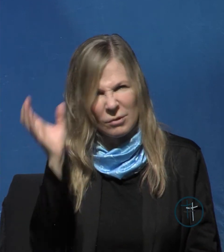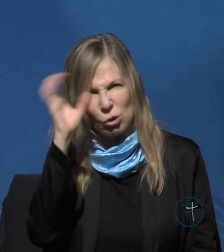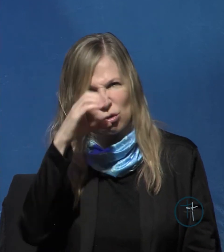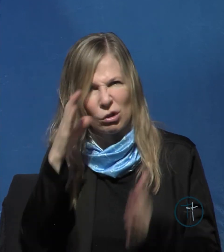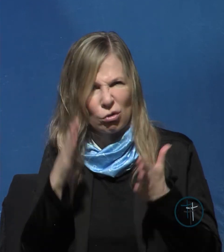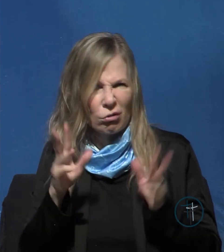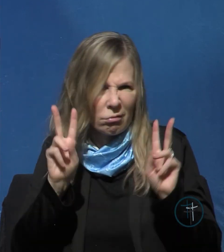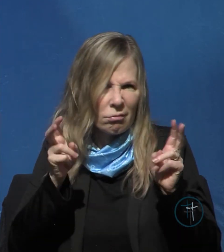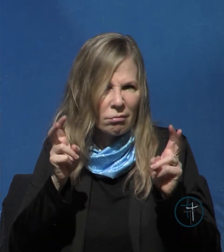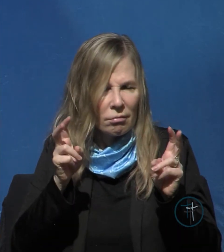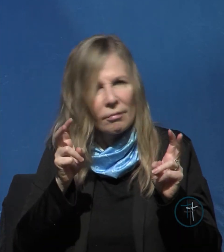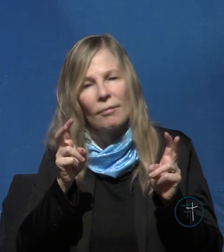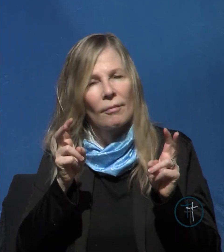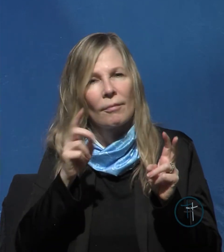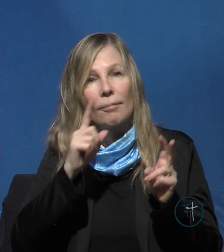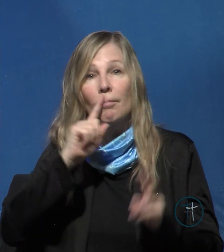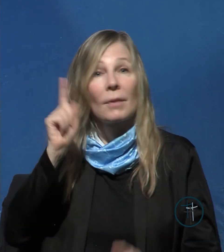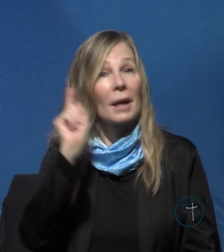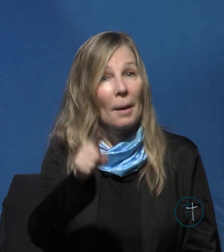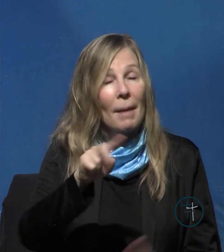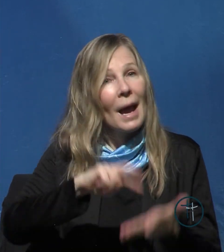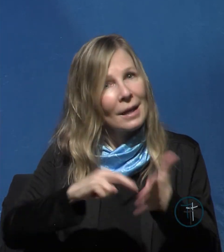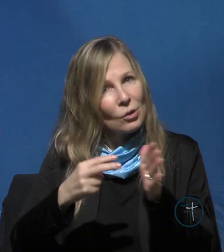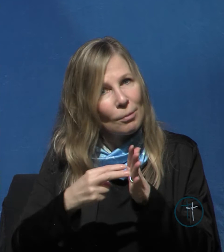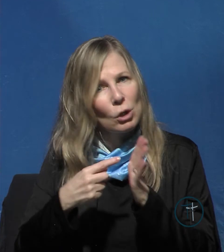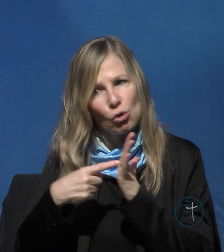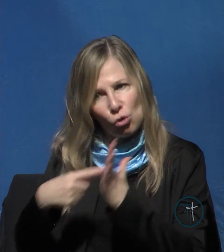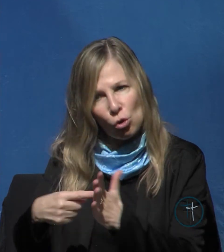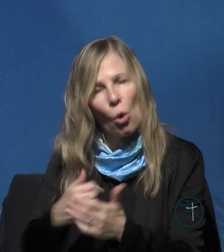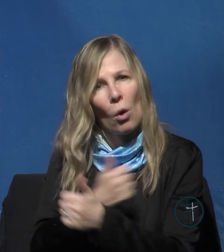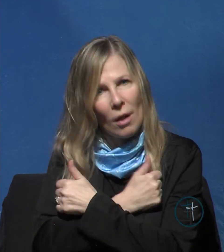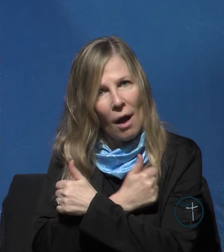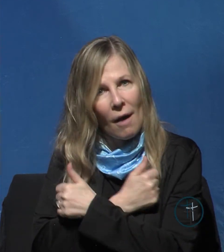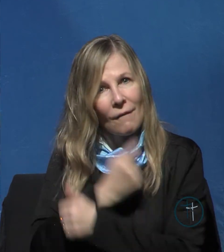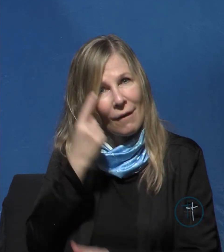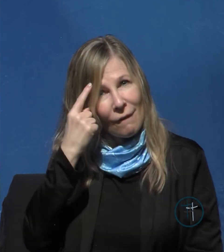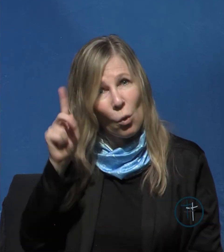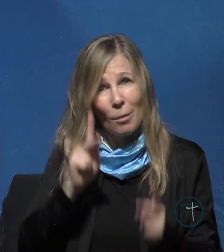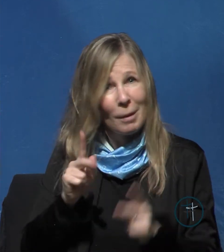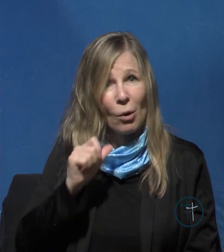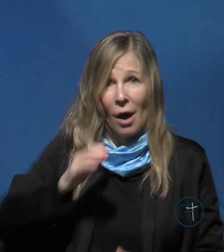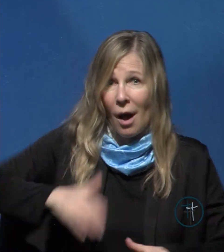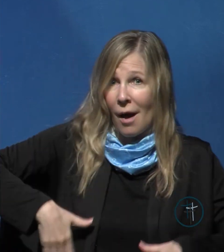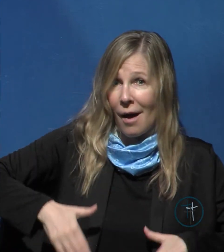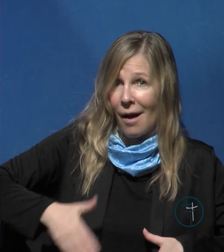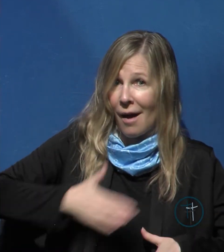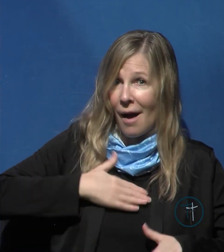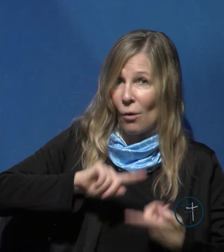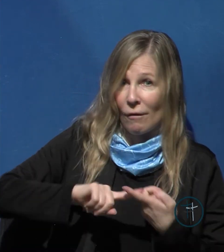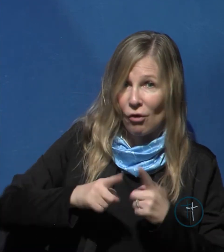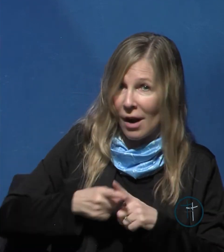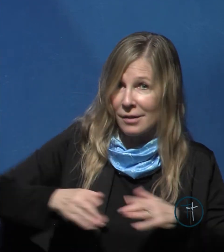In other words, the command is actually to act in a loving way towards those who are not our friends and family.